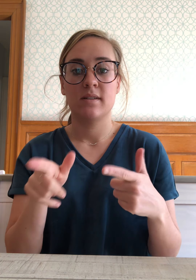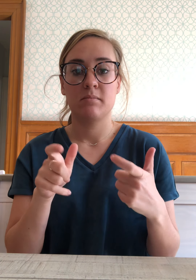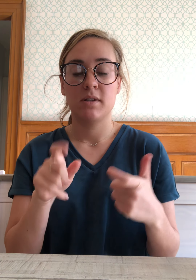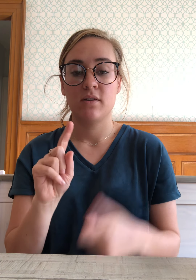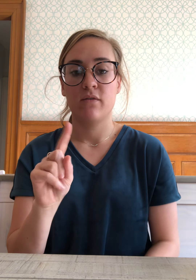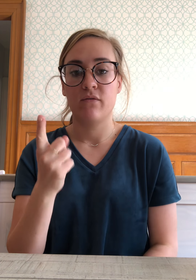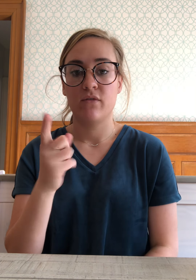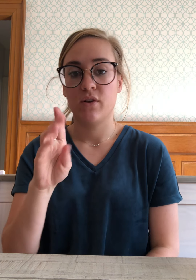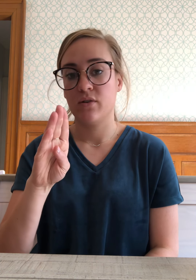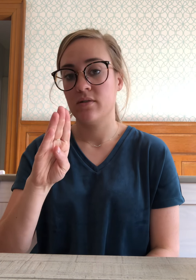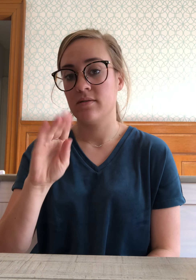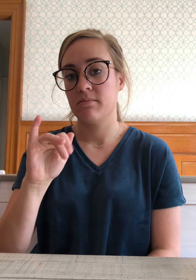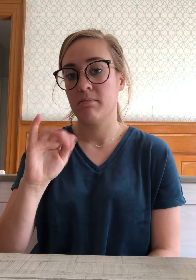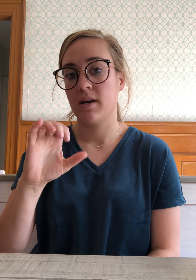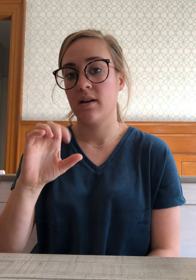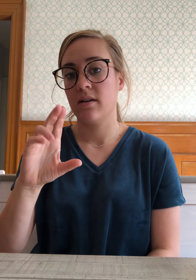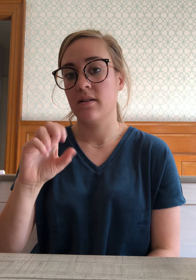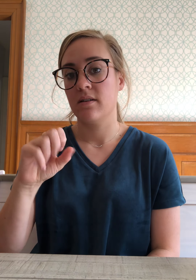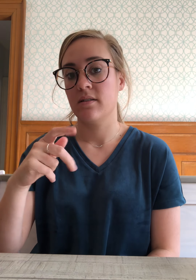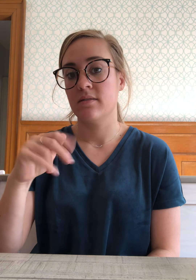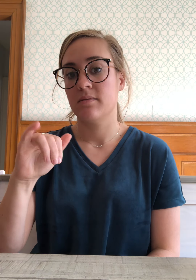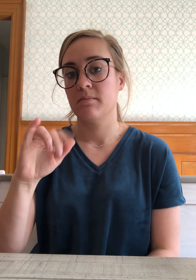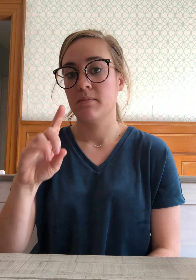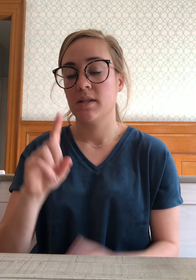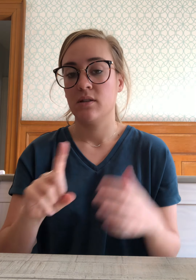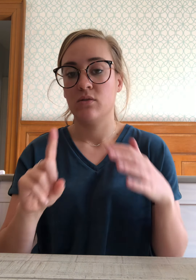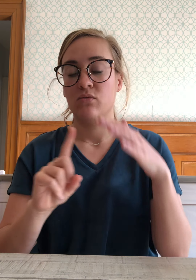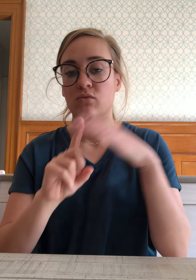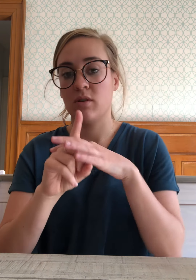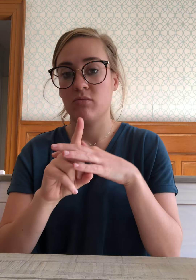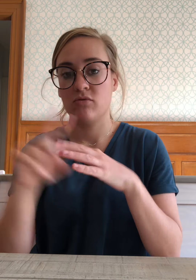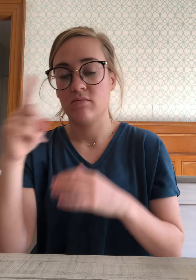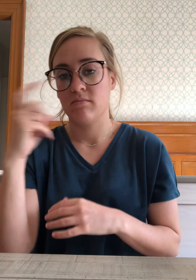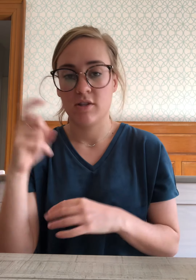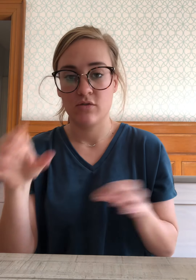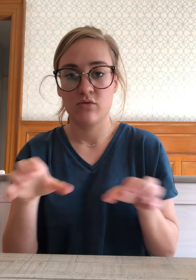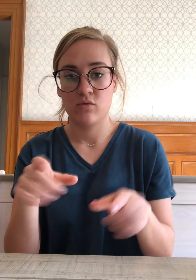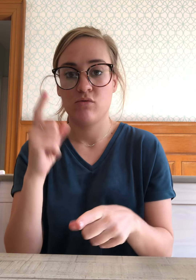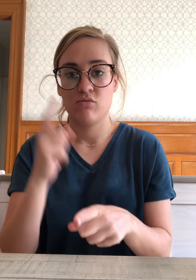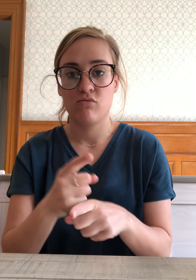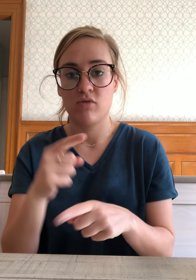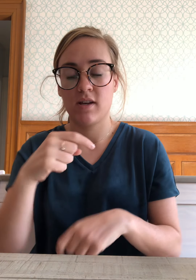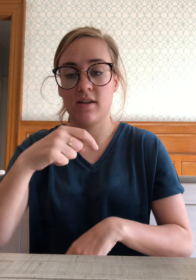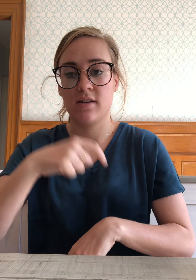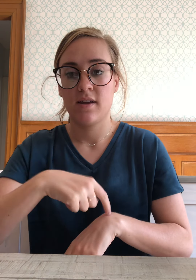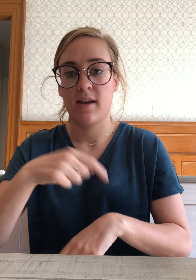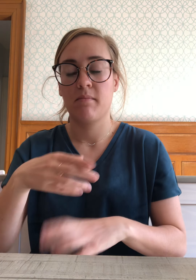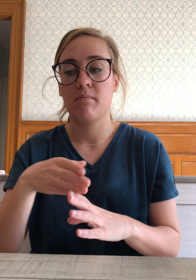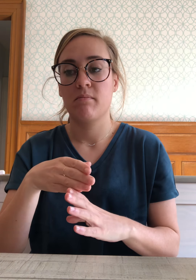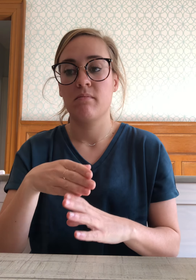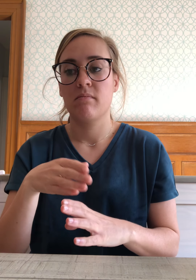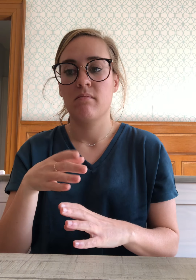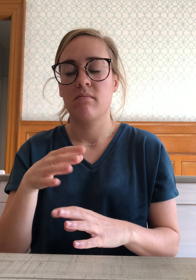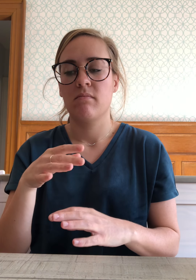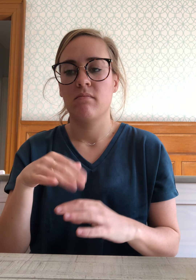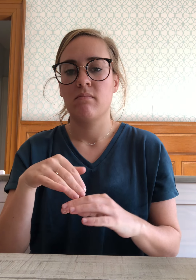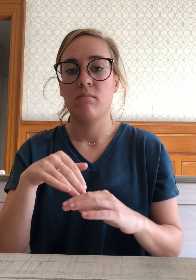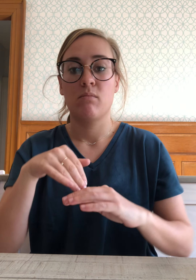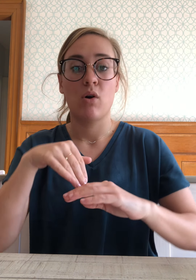bicuspid eruption because we're doing it at the right time, more than half root development, as we've talked about